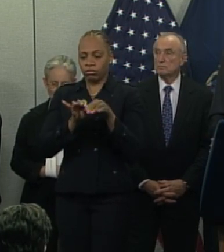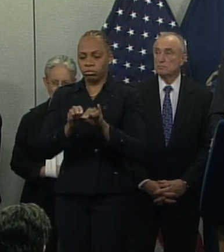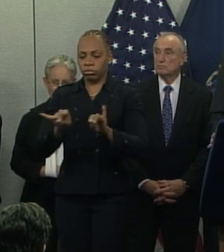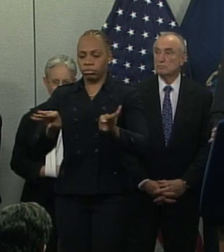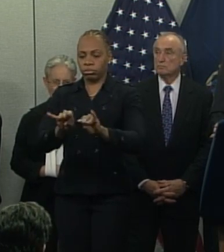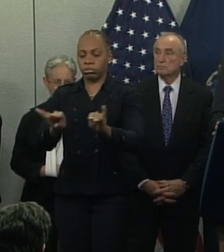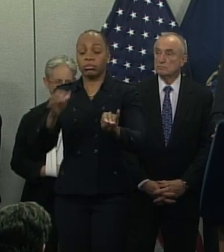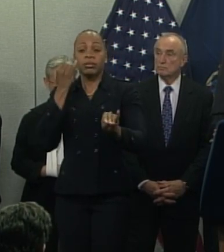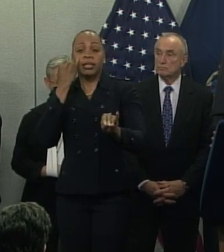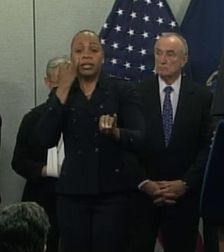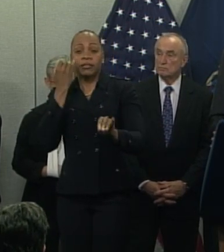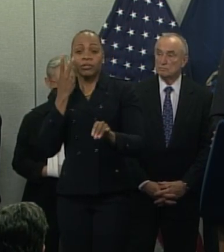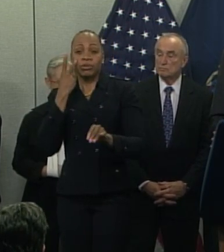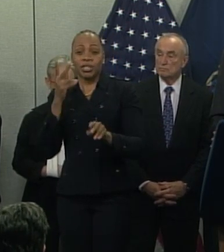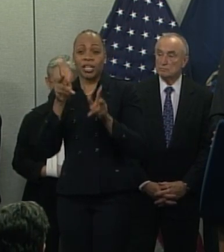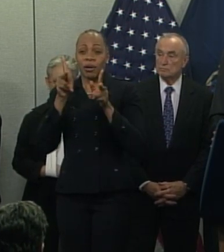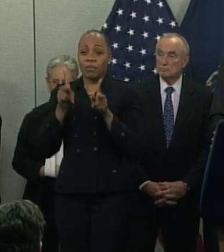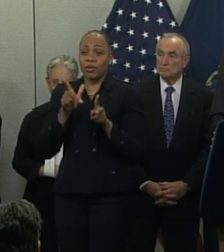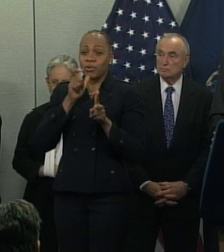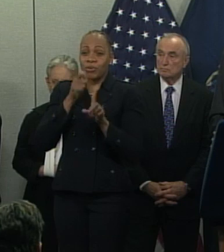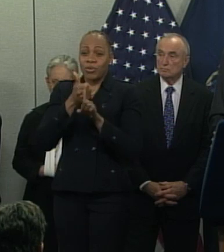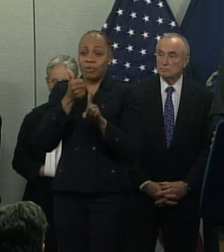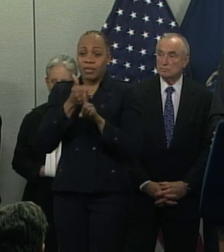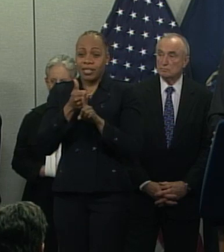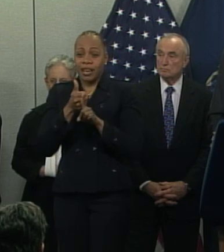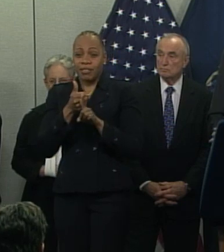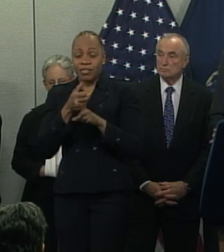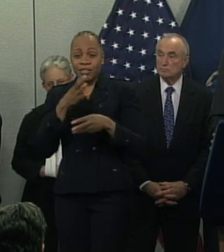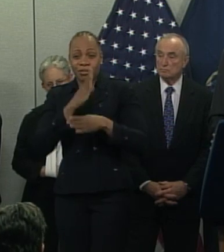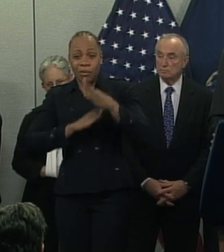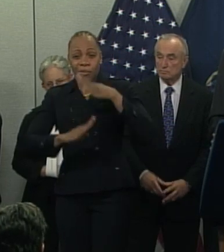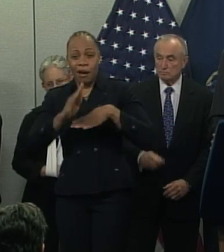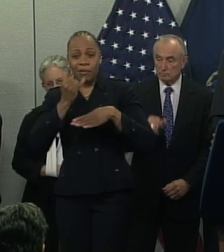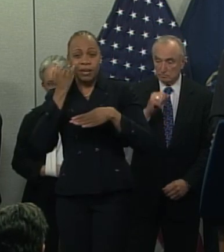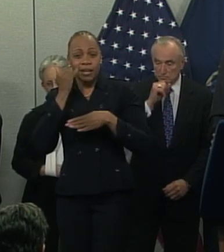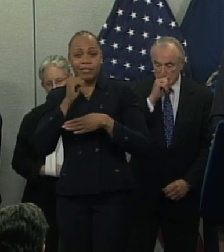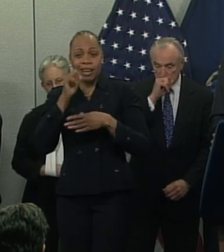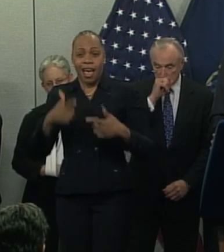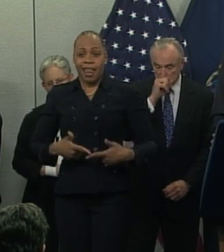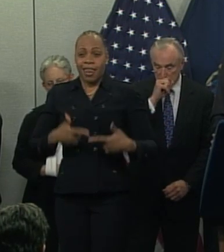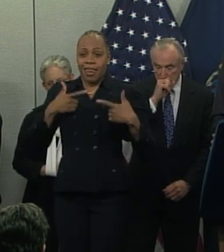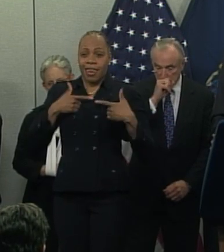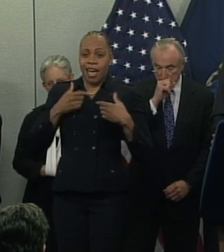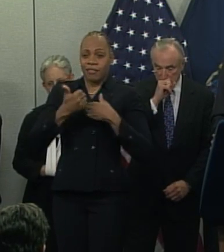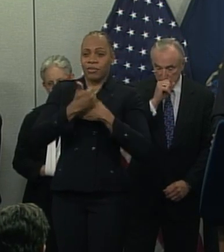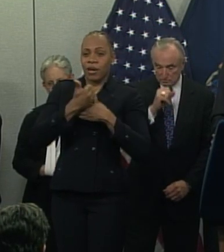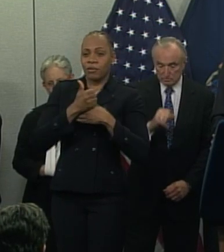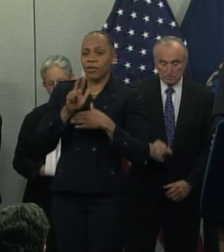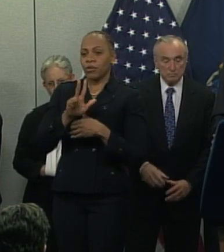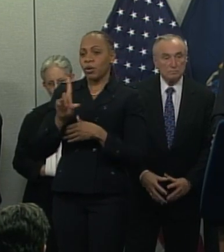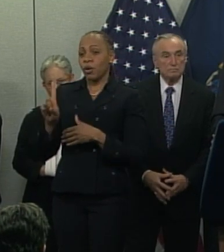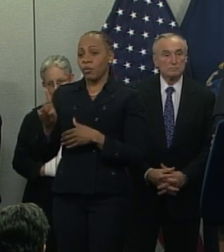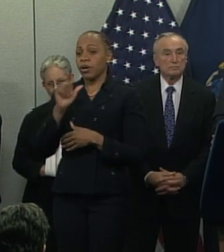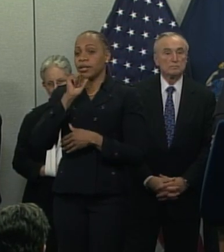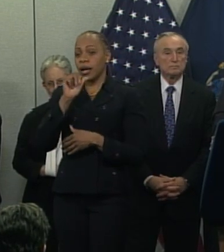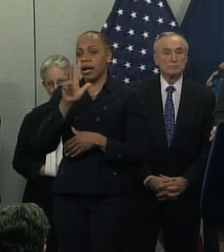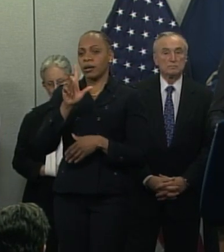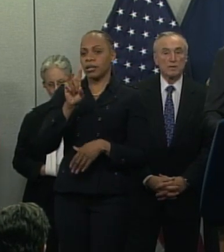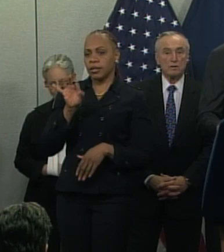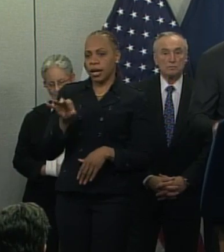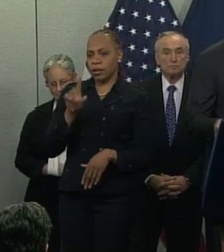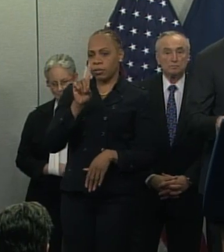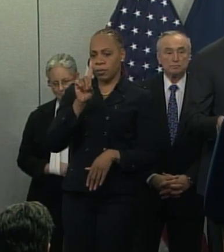distress, if it's not life-threatening, call 311. If it might be life-threatening, call 911. Thank you, everyone.